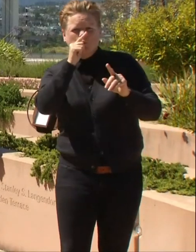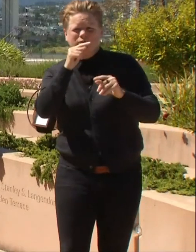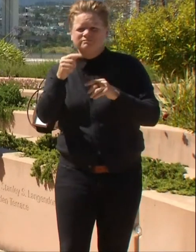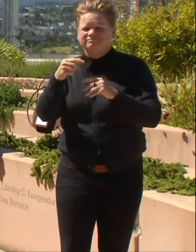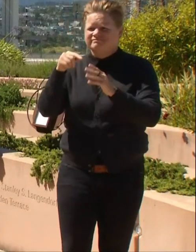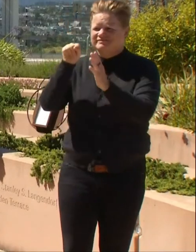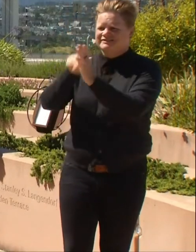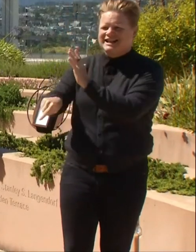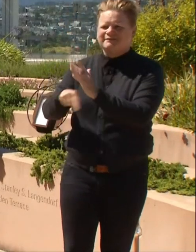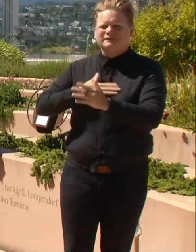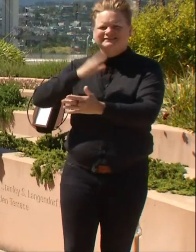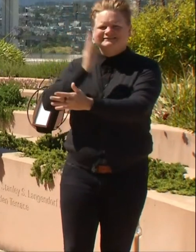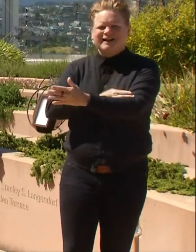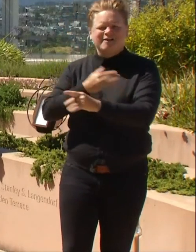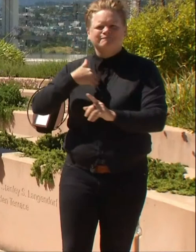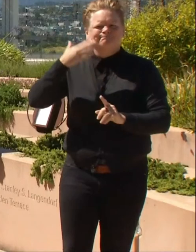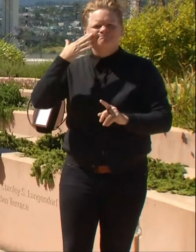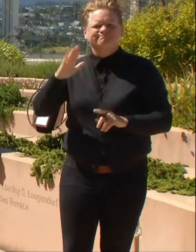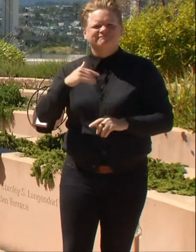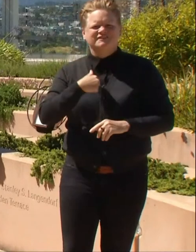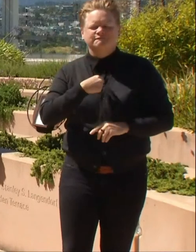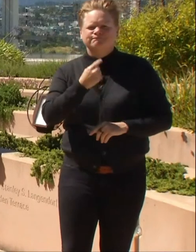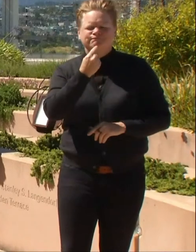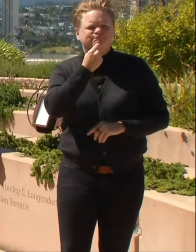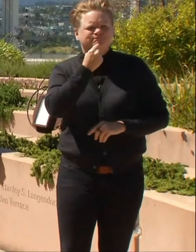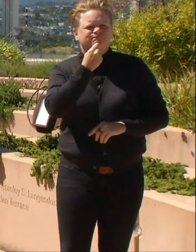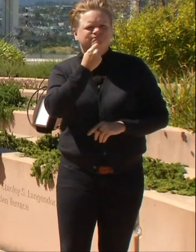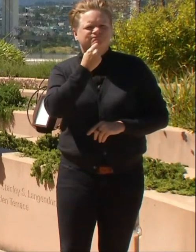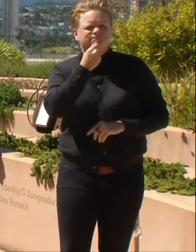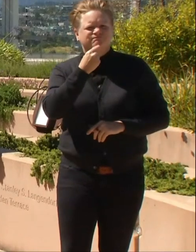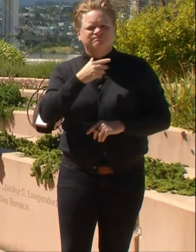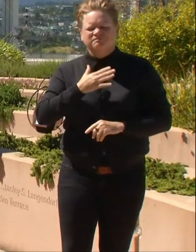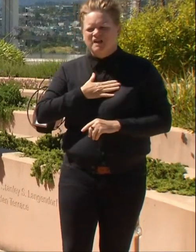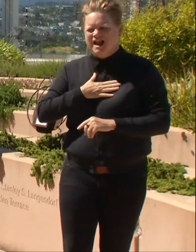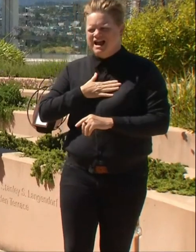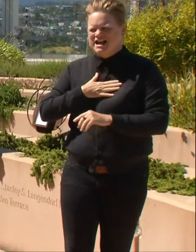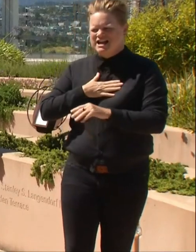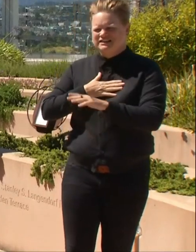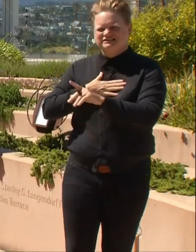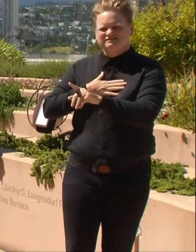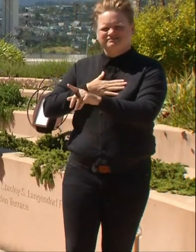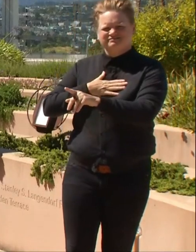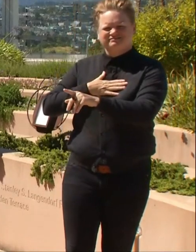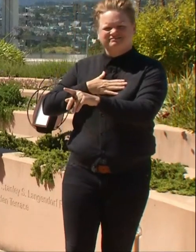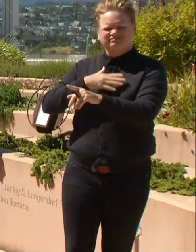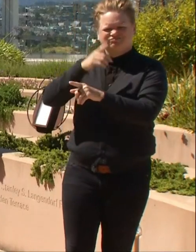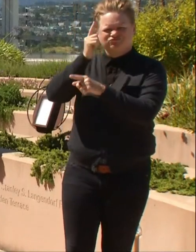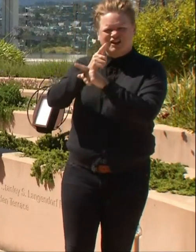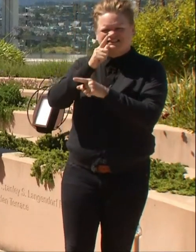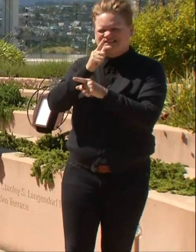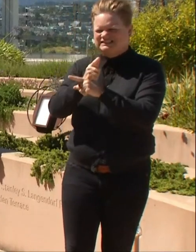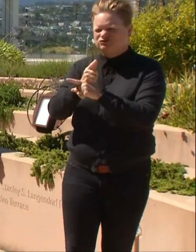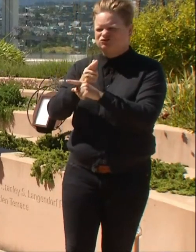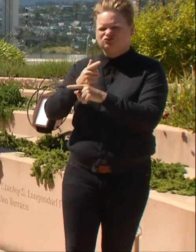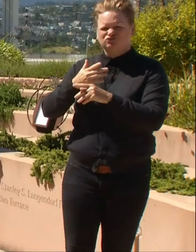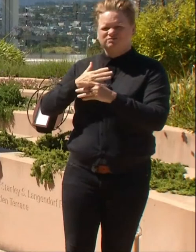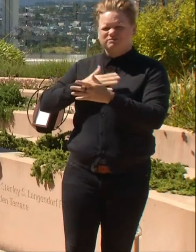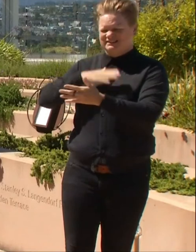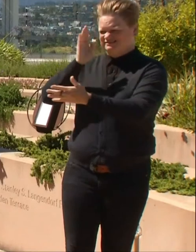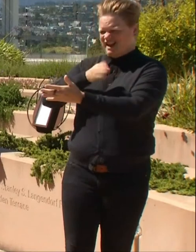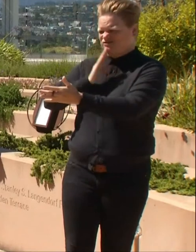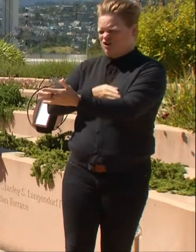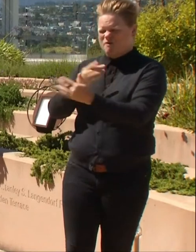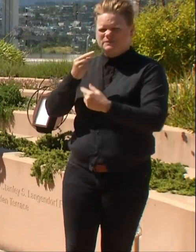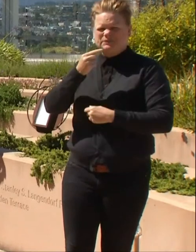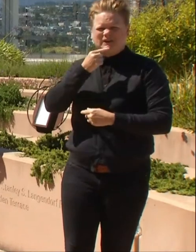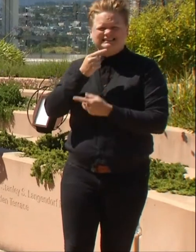do his children, his brother and sister, and the rest of my family. That is why I cannot remain silent about this egregious